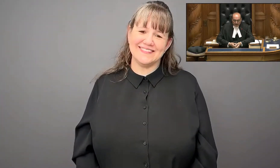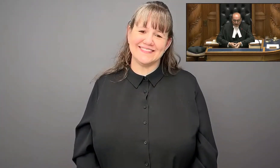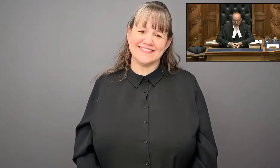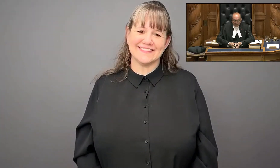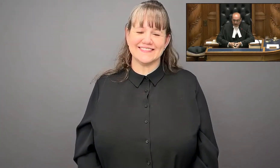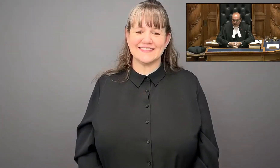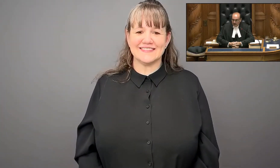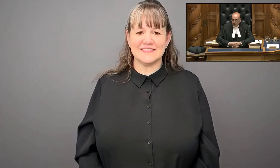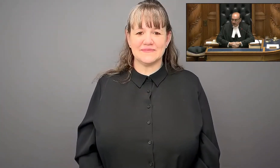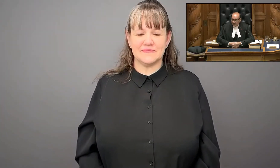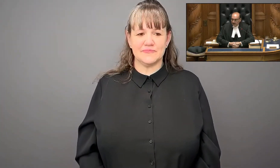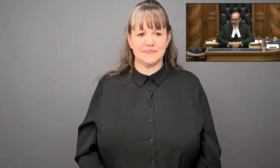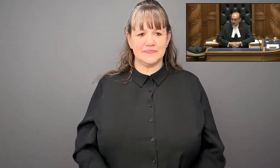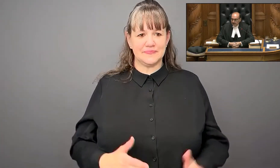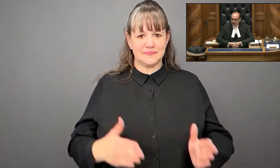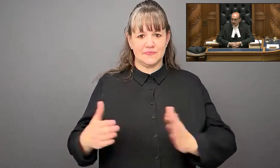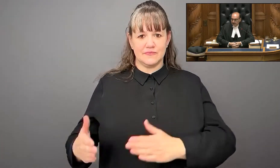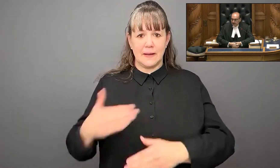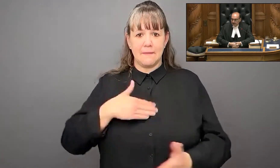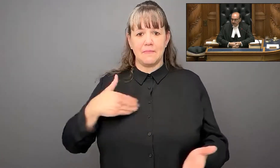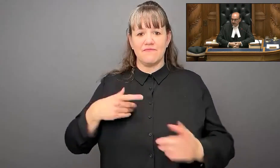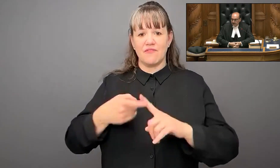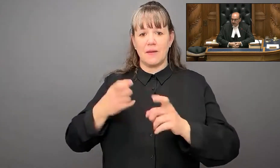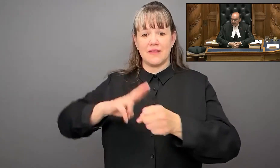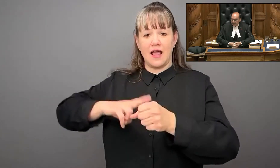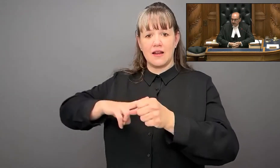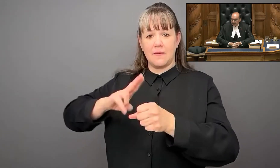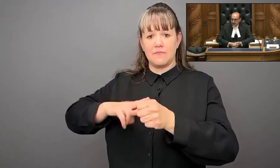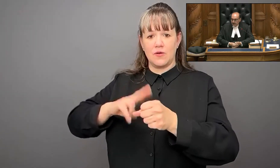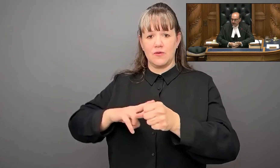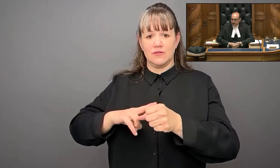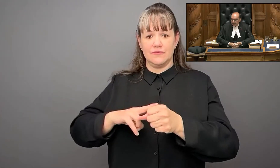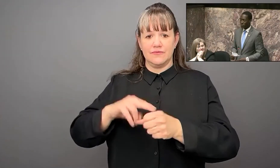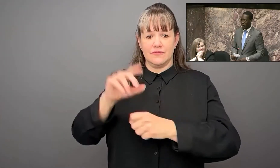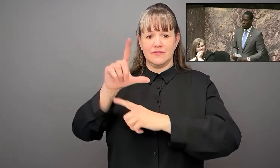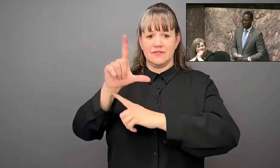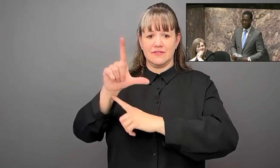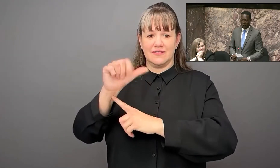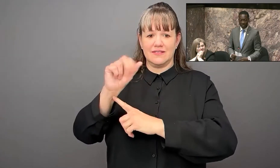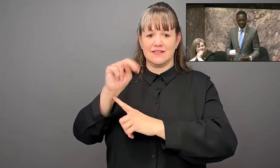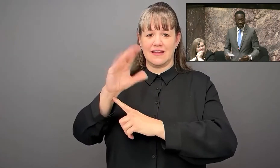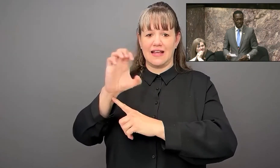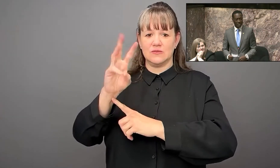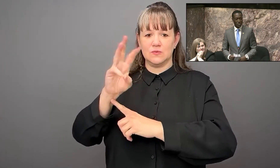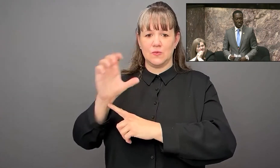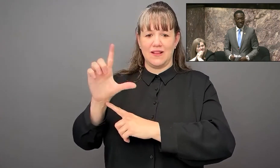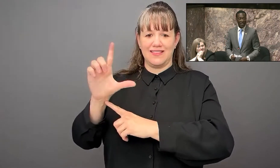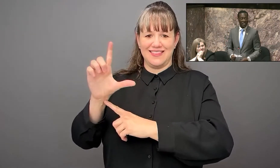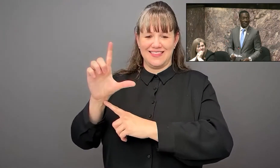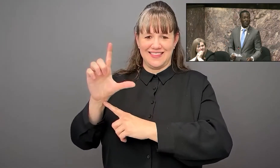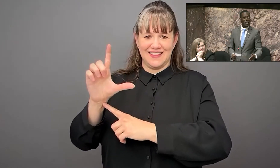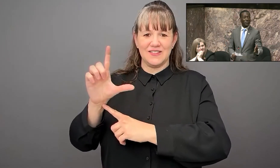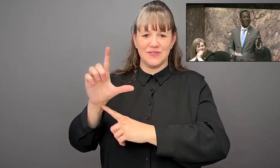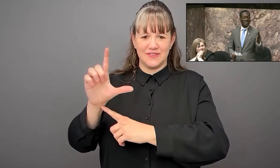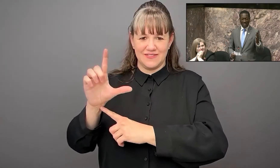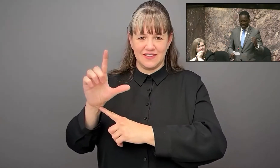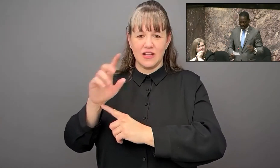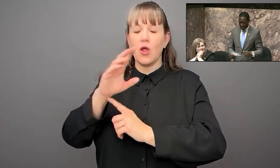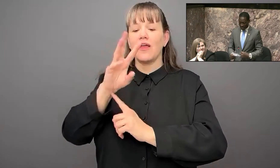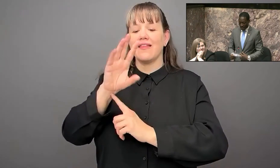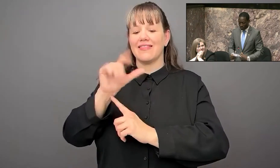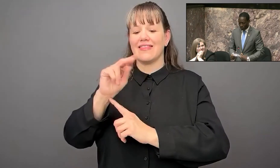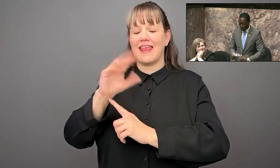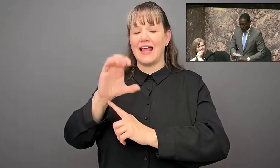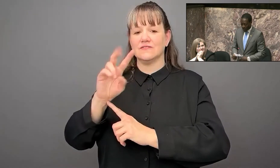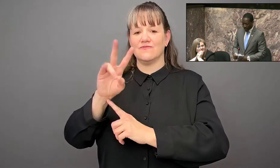Member for Nanaimo Lansdale. Thank you, Mr. Speaker. I'd like to recognize someone very special in the legislature today, and that is my friend